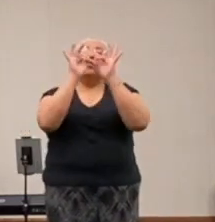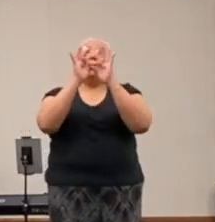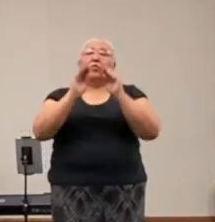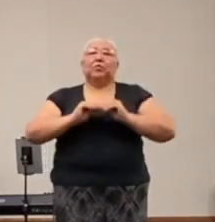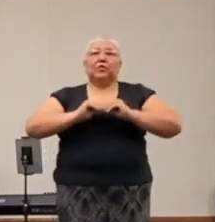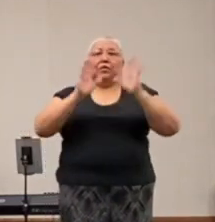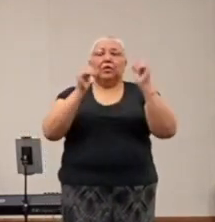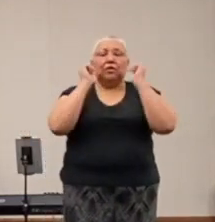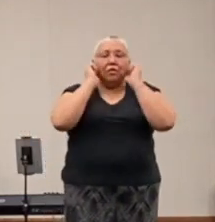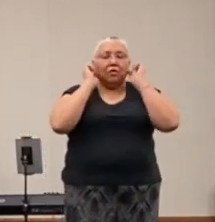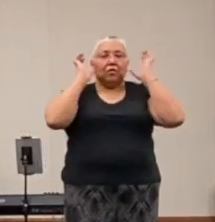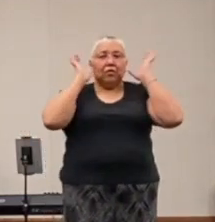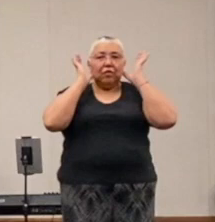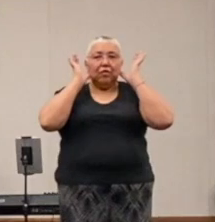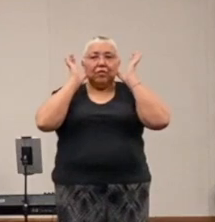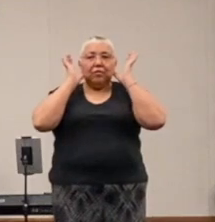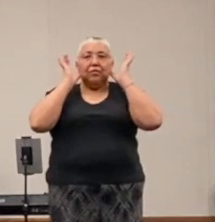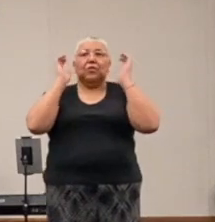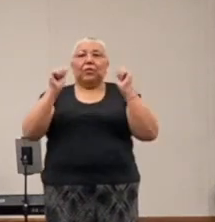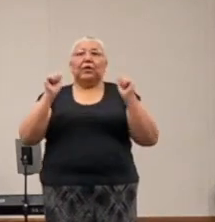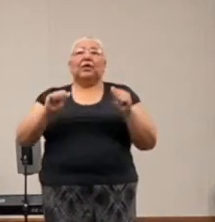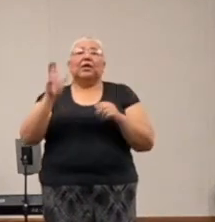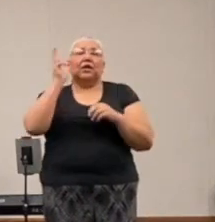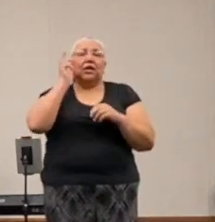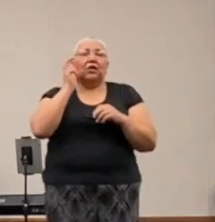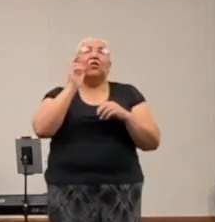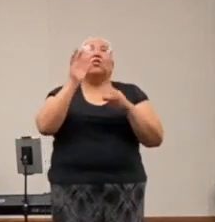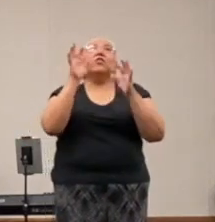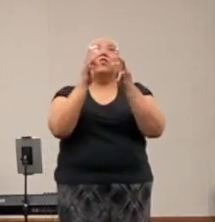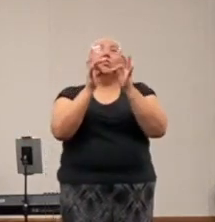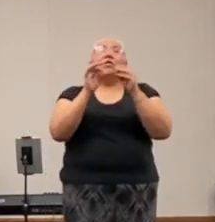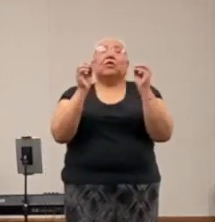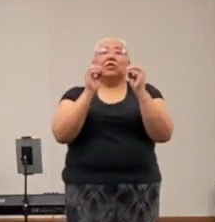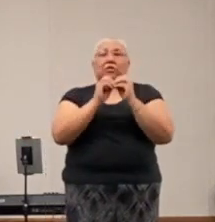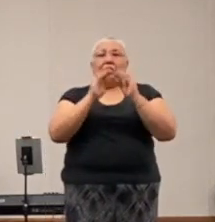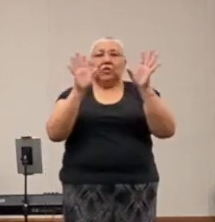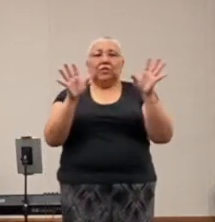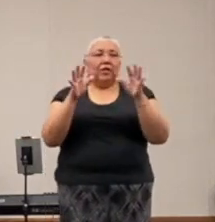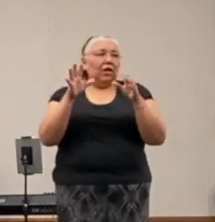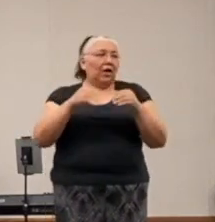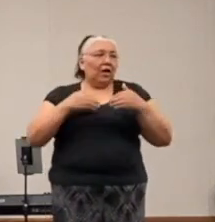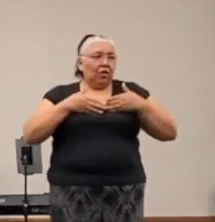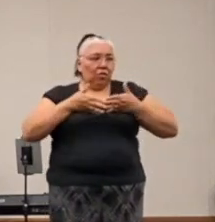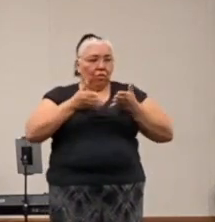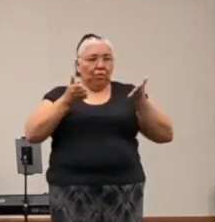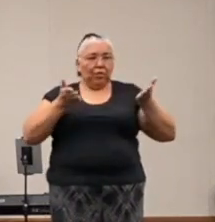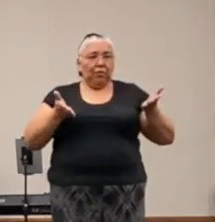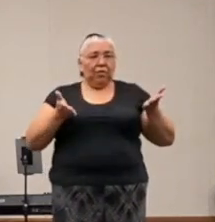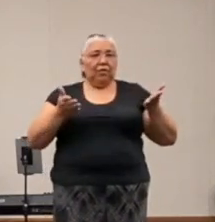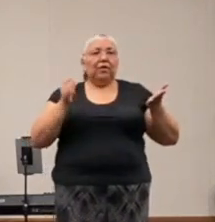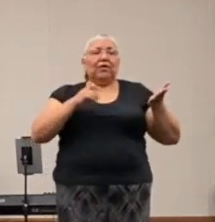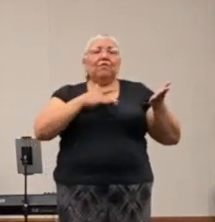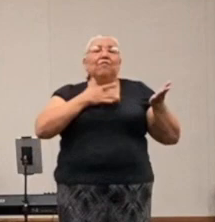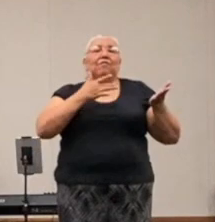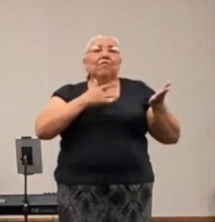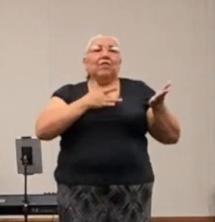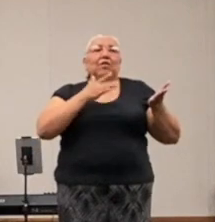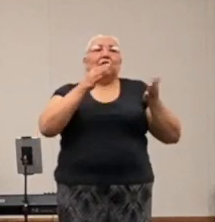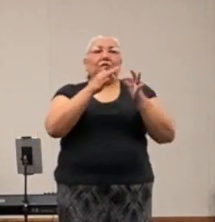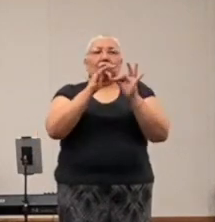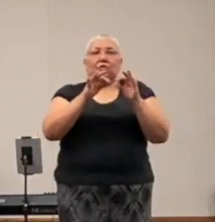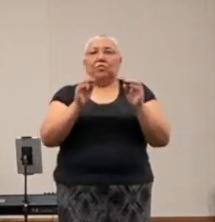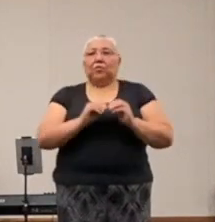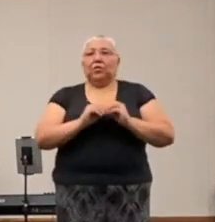more clearly. Open up our ears so we can hear your word more clearly. And open up our hearts so we can feel your word more